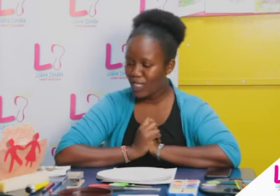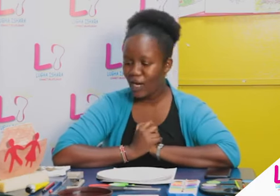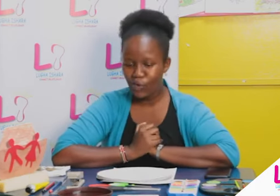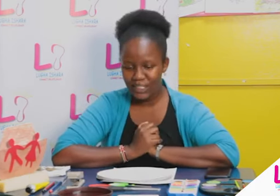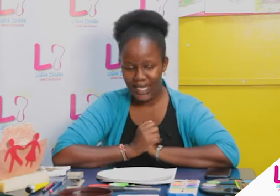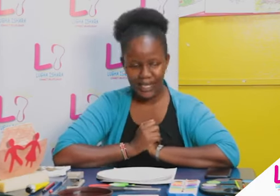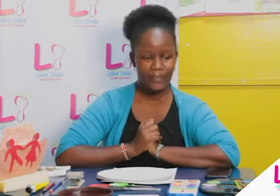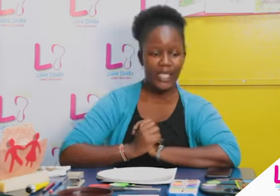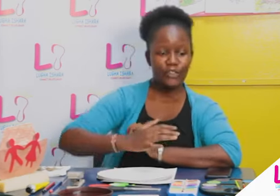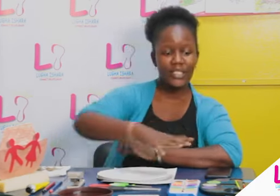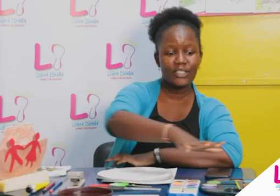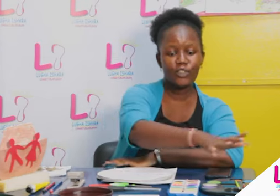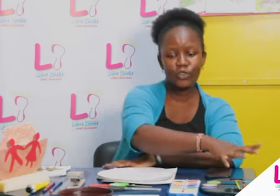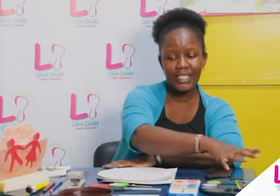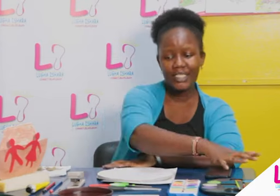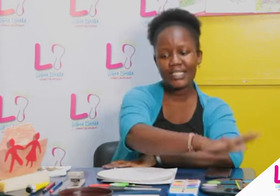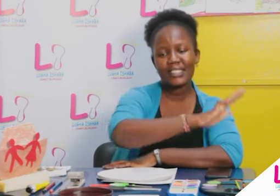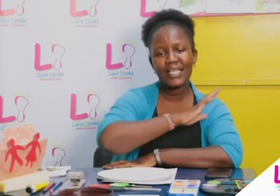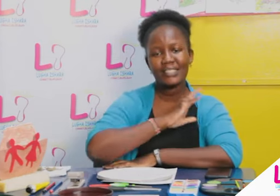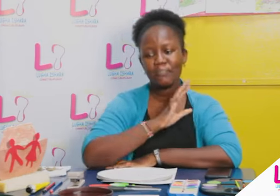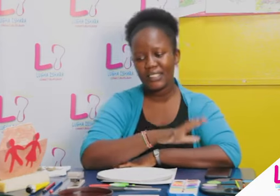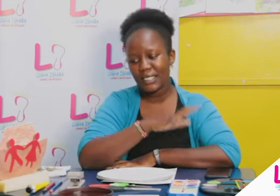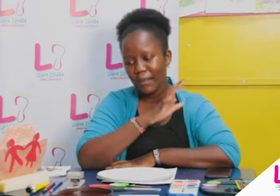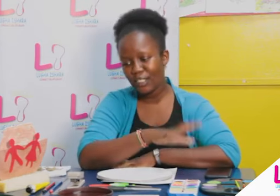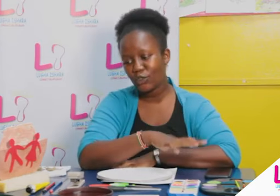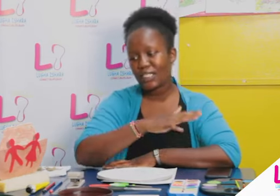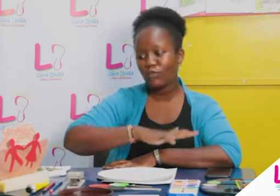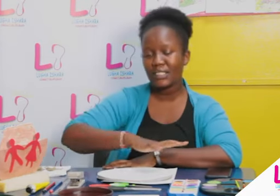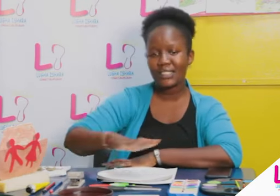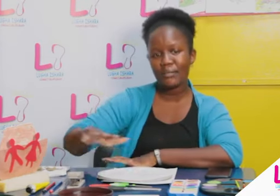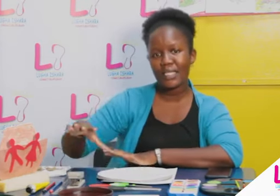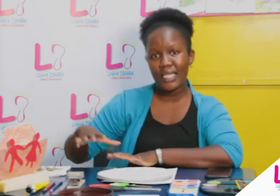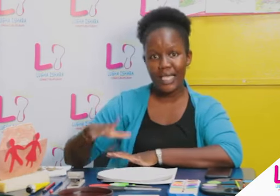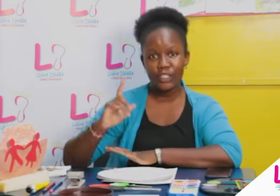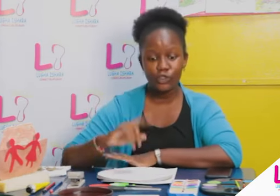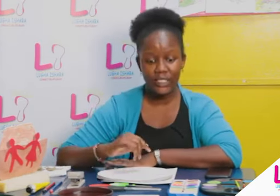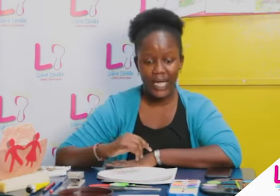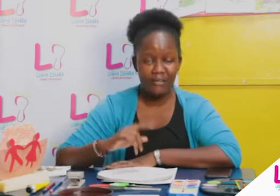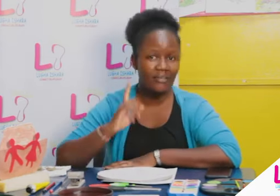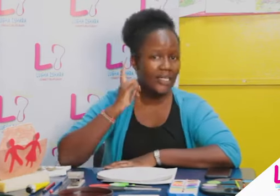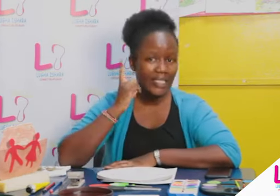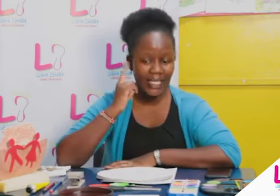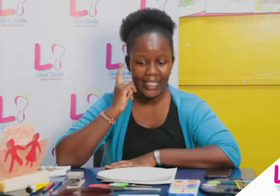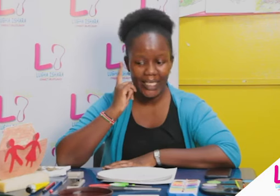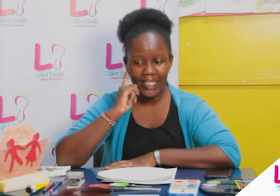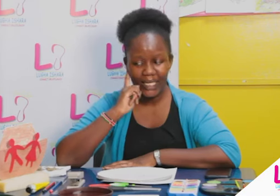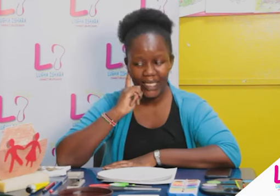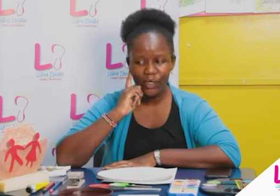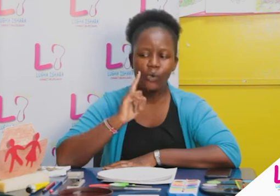here goes that. So this is what you need. It's just basic materials. If you see something here that you don't have, think.